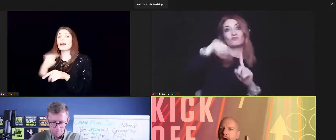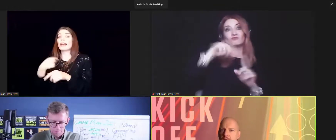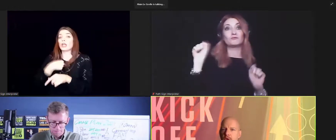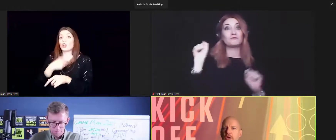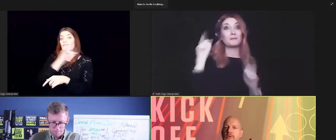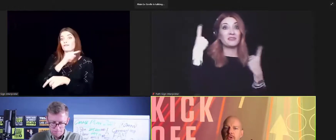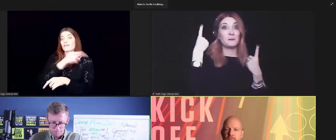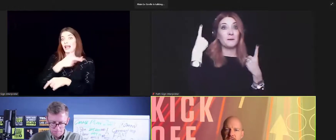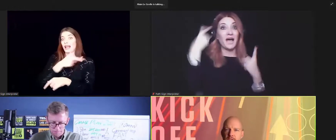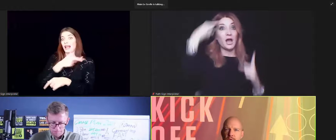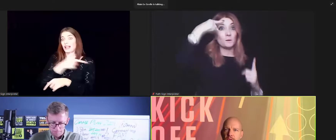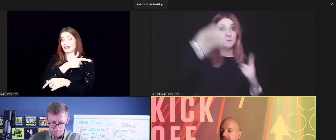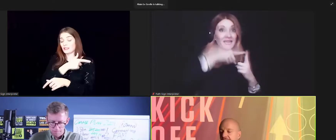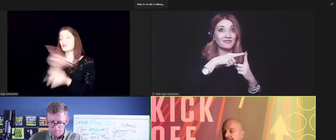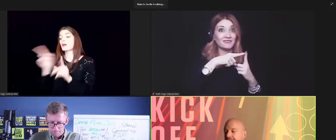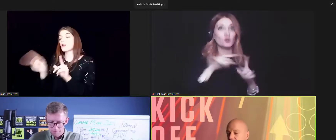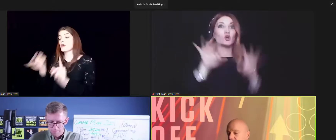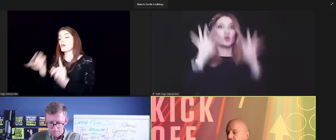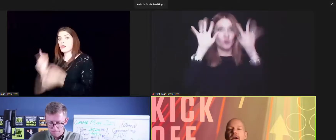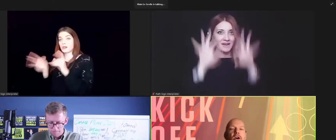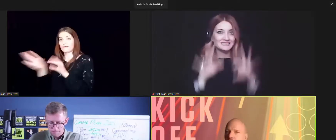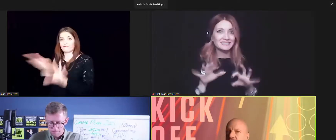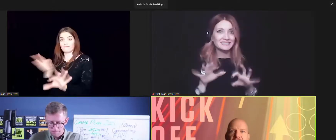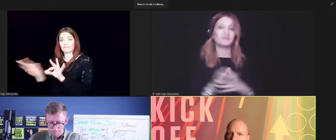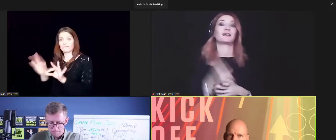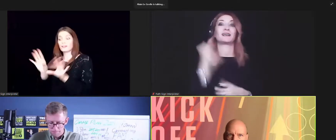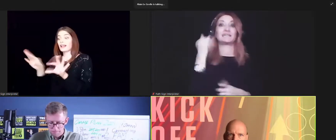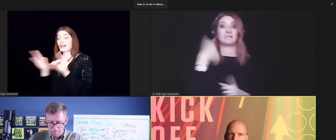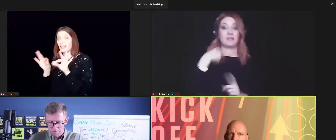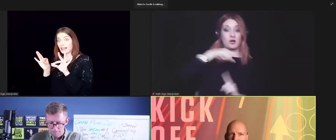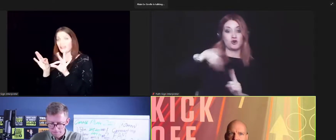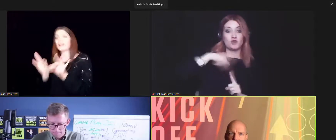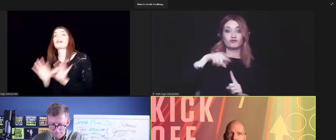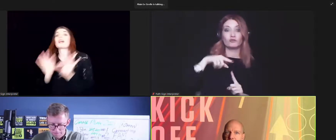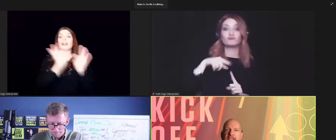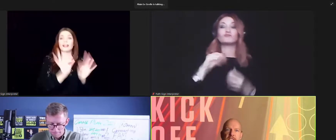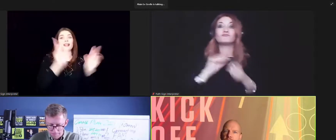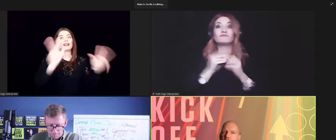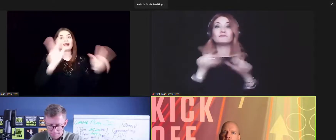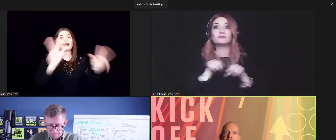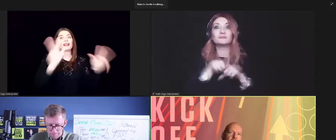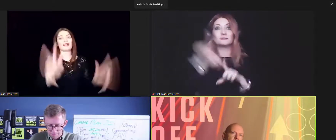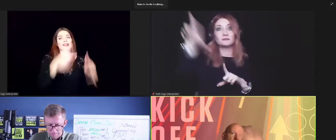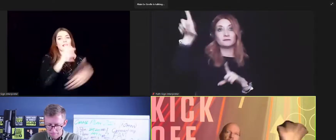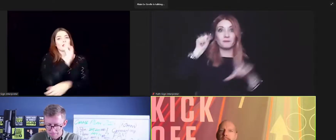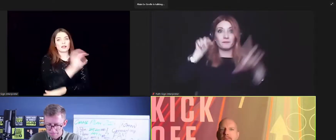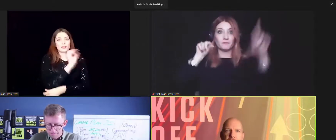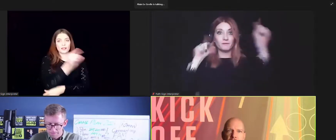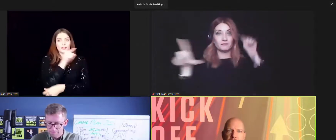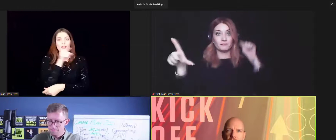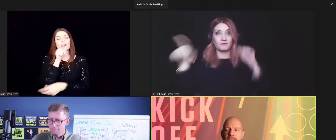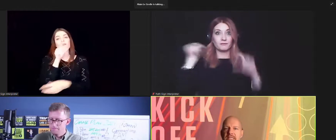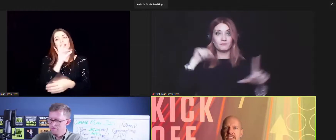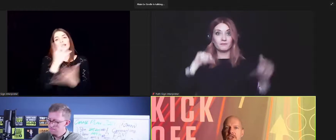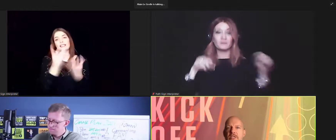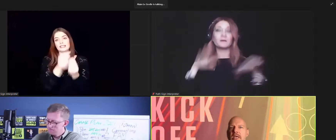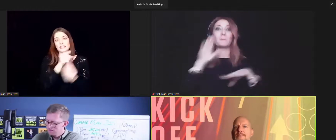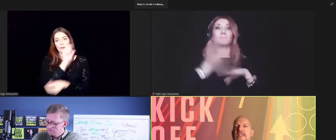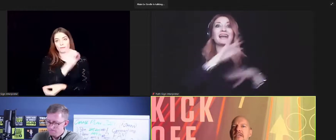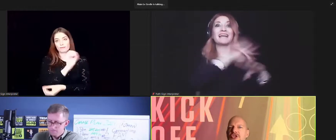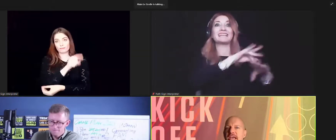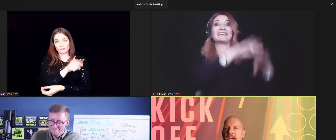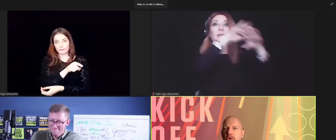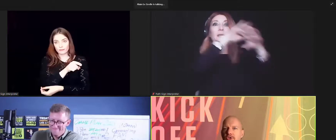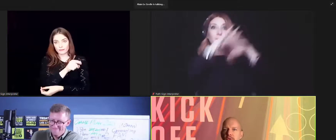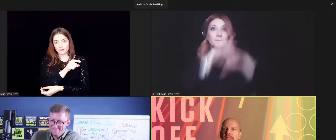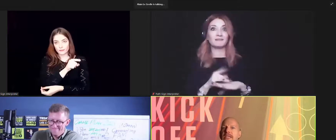for 1 hour with Frazer Brookes. I can't answer every message from today. Frazer, you're probably going to be pumped up with messages,